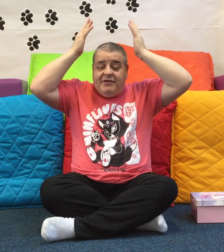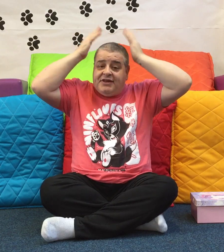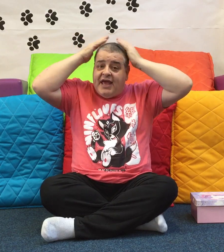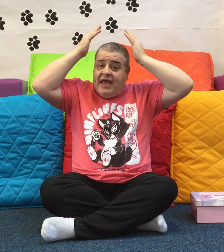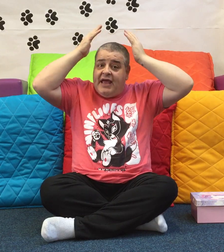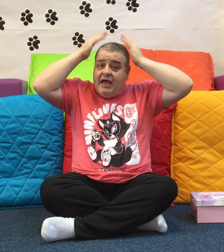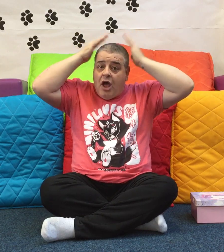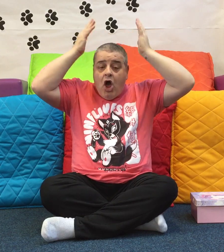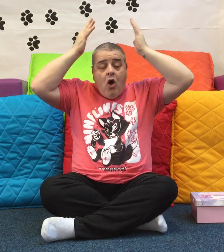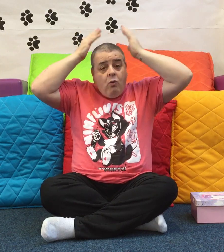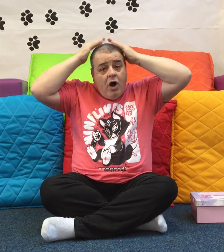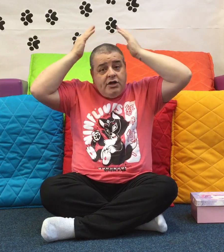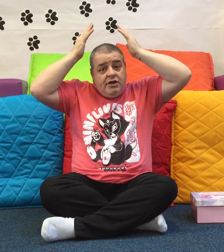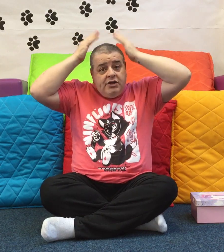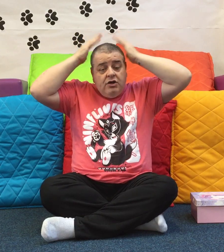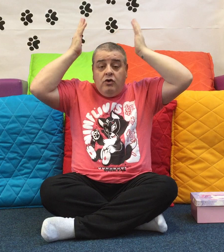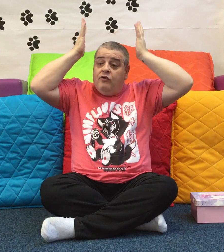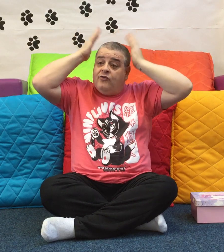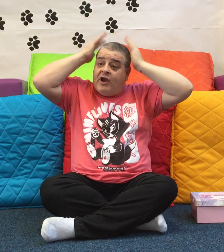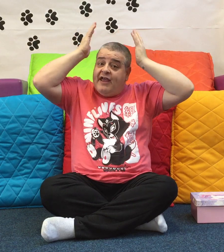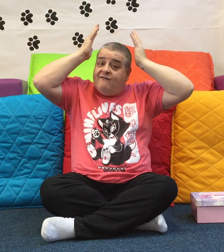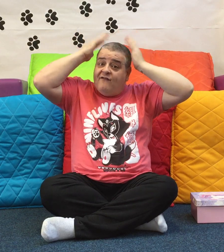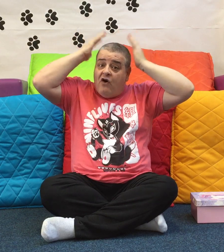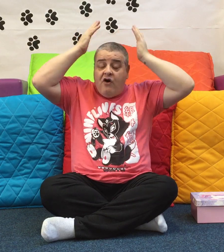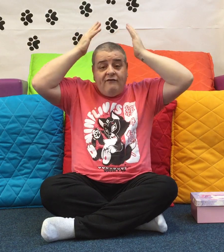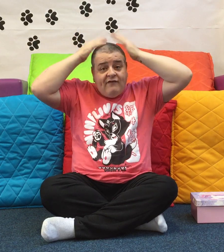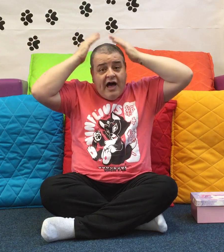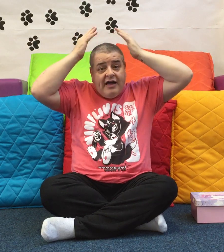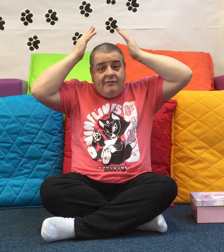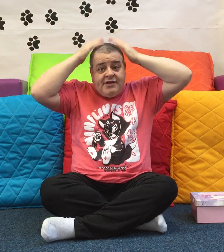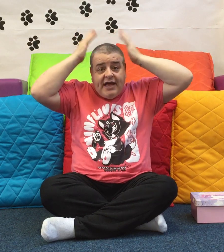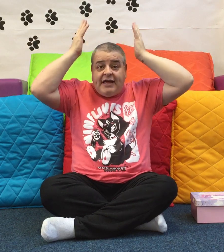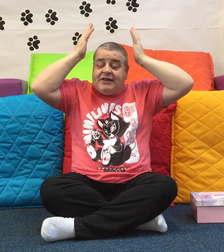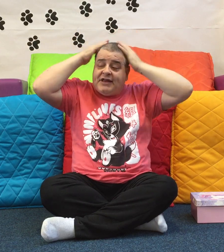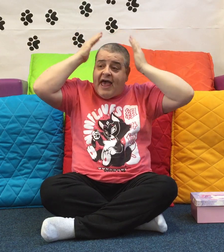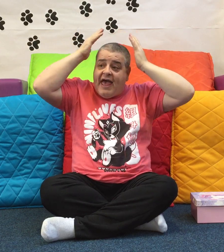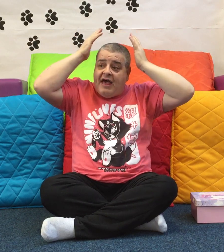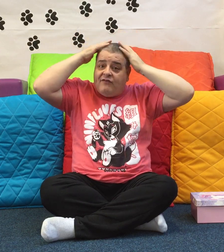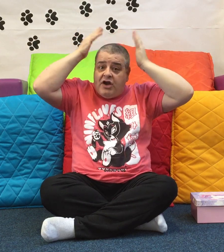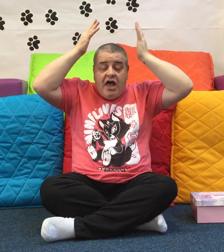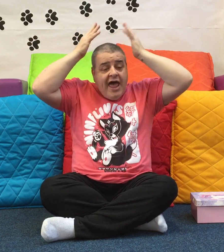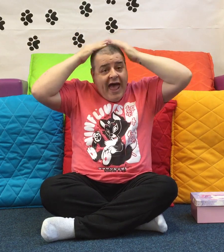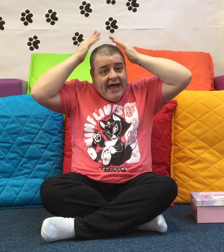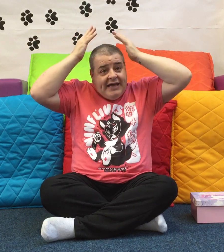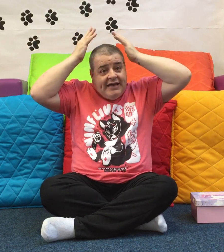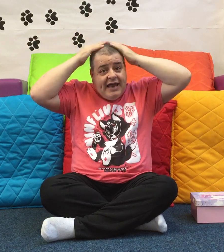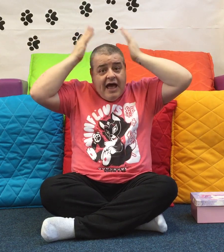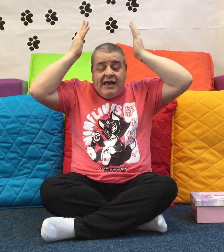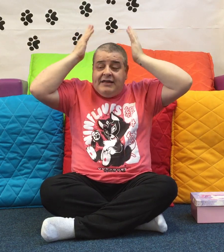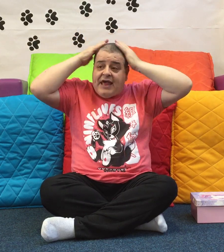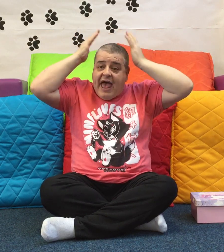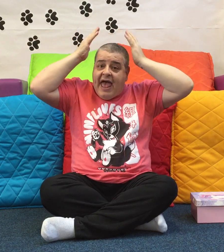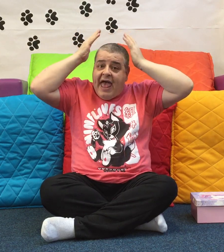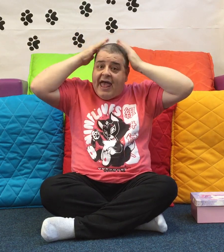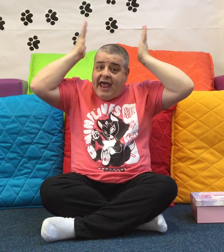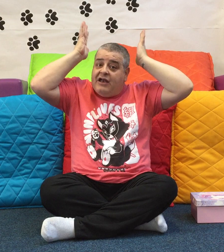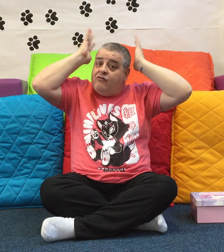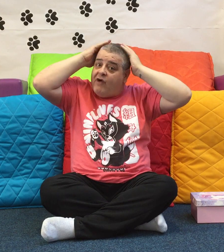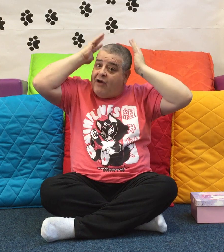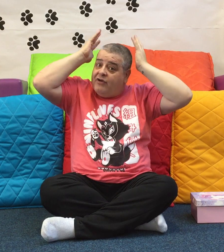to sing. One, two, three, four, five, six, seven, eight, nine, ten, round